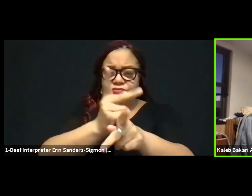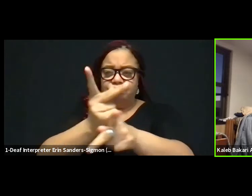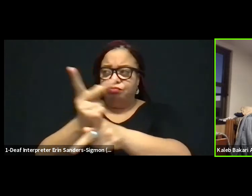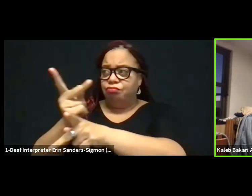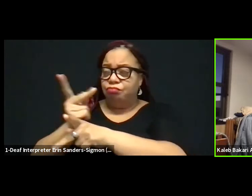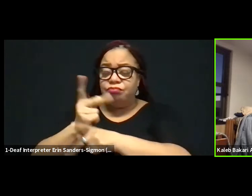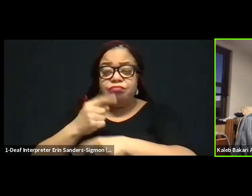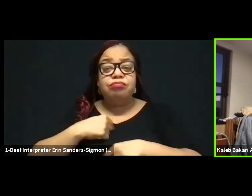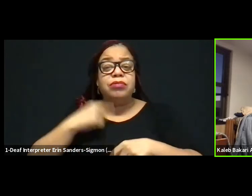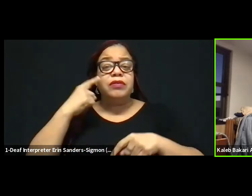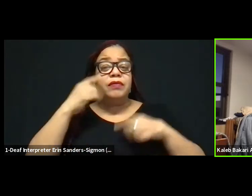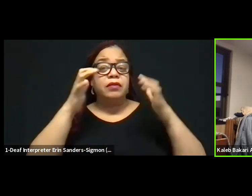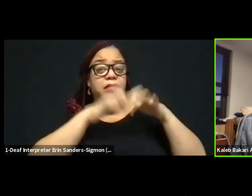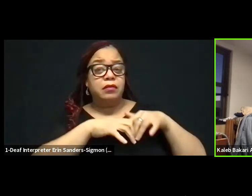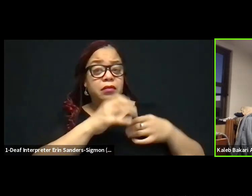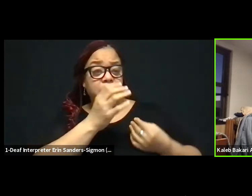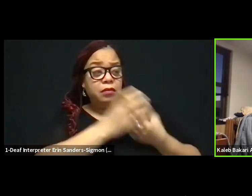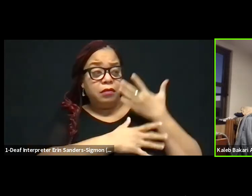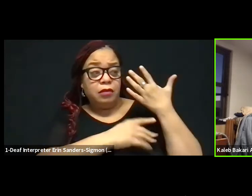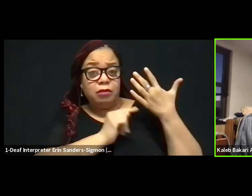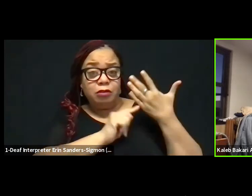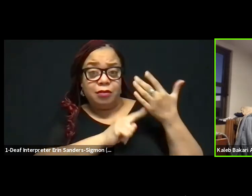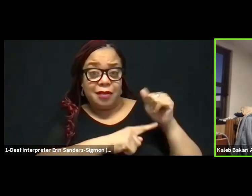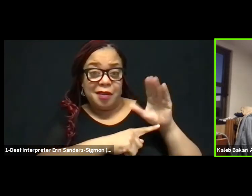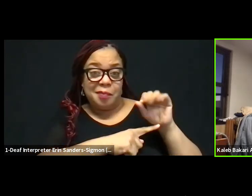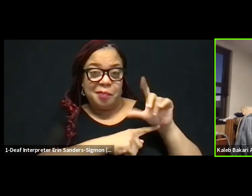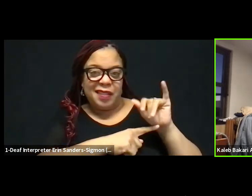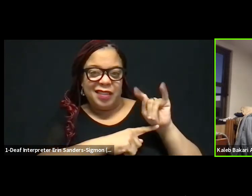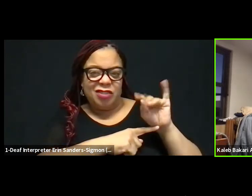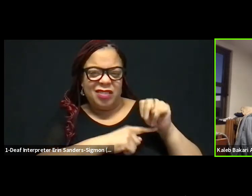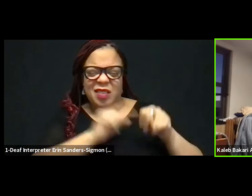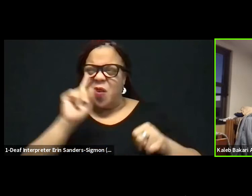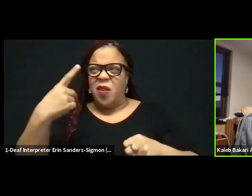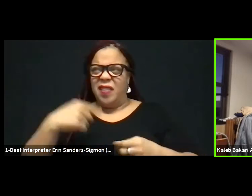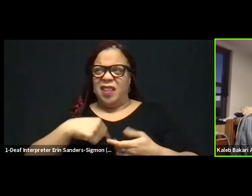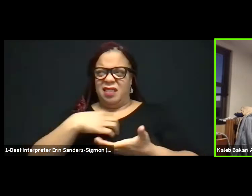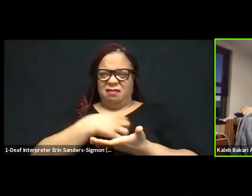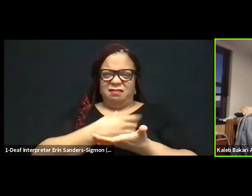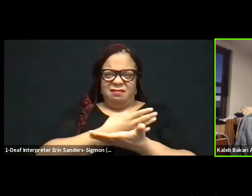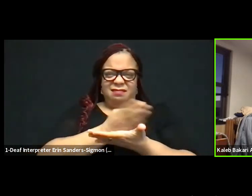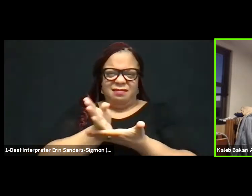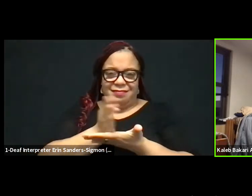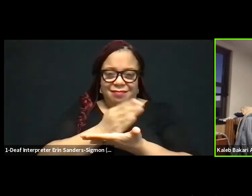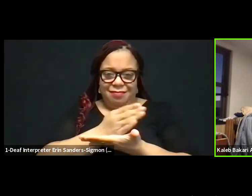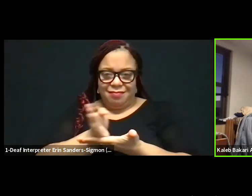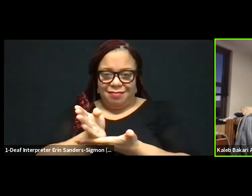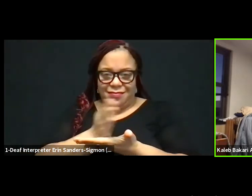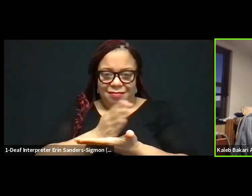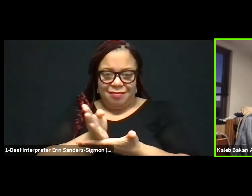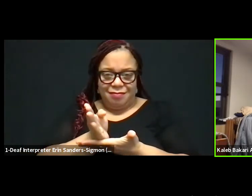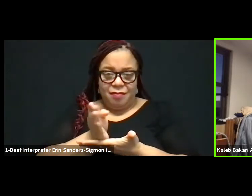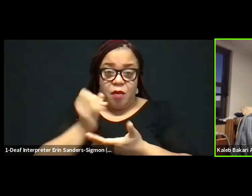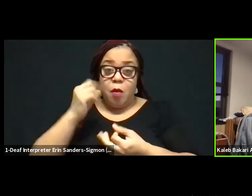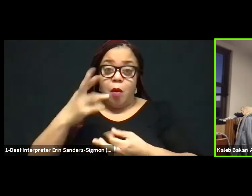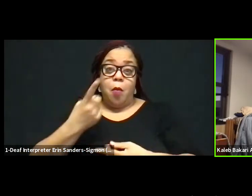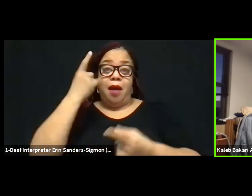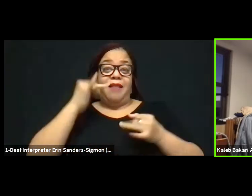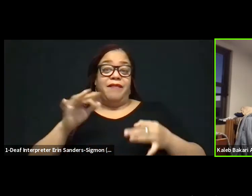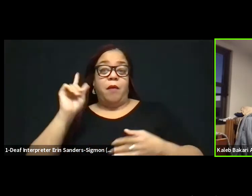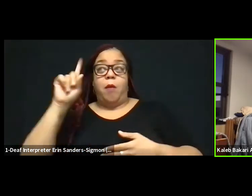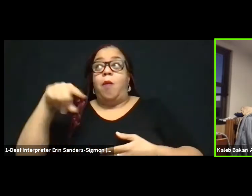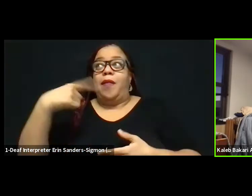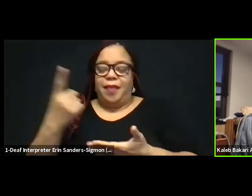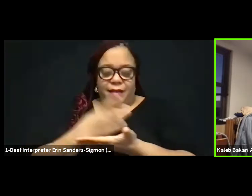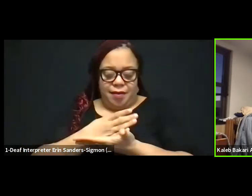only compasses that we have for the future. I'm humbled to